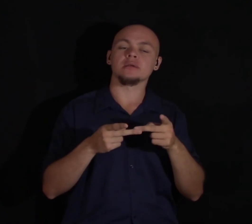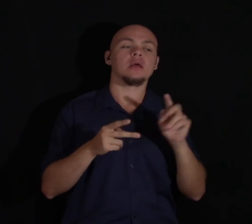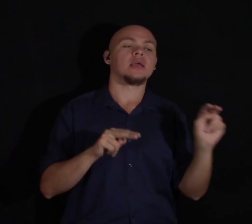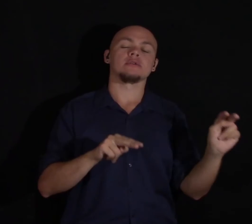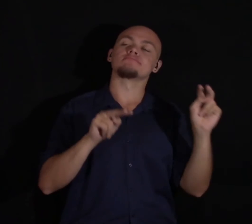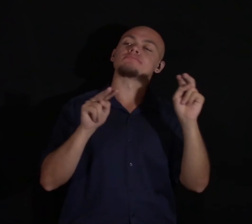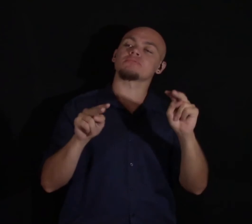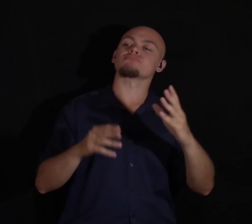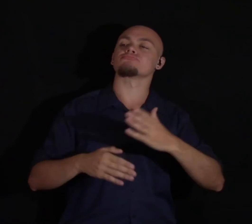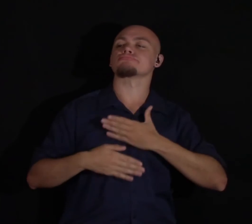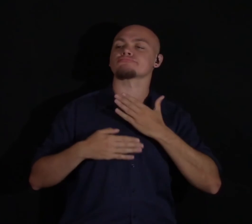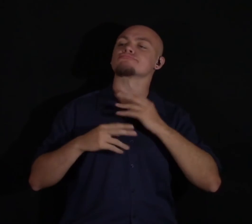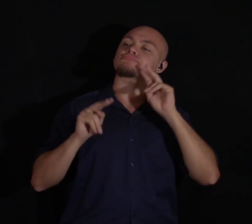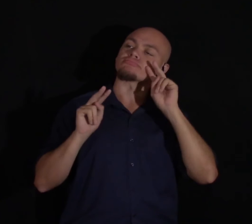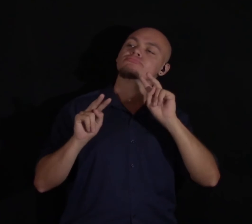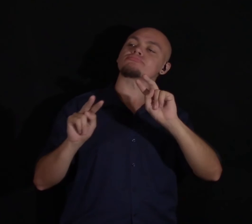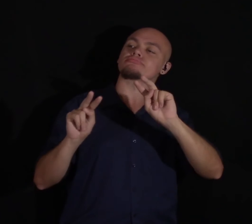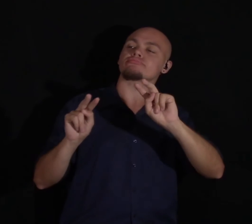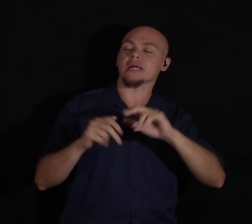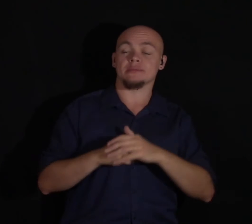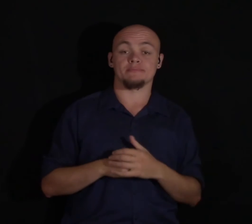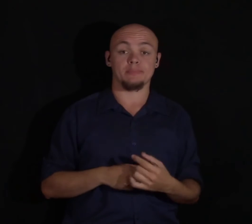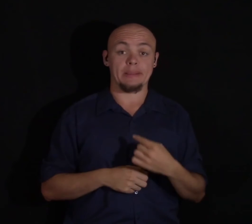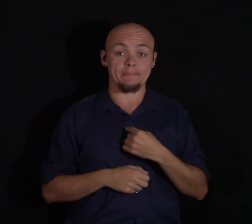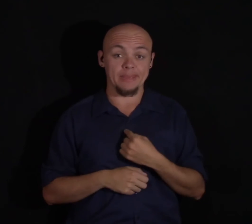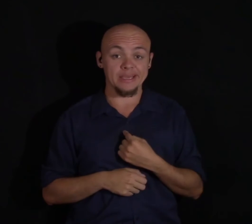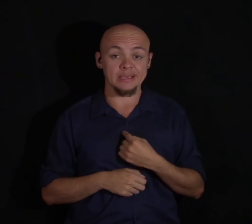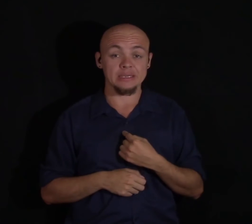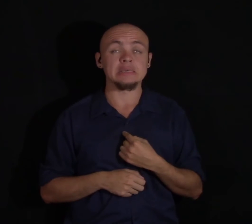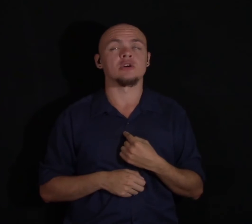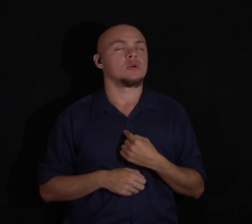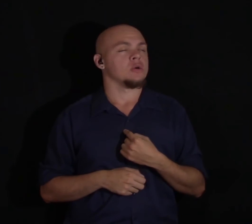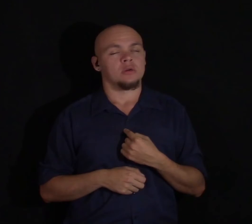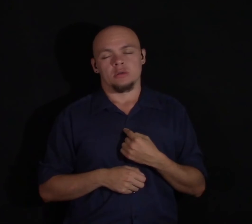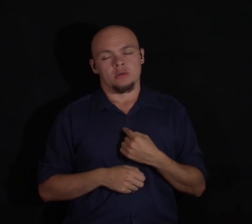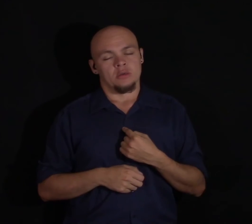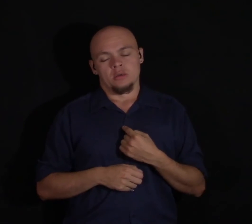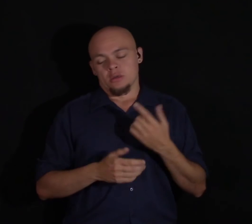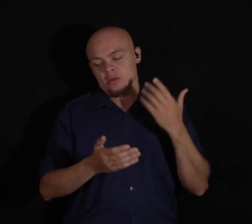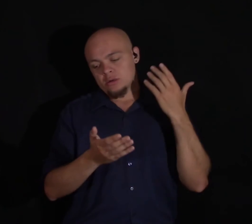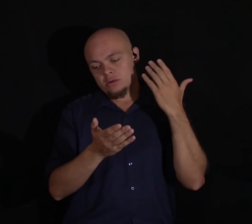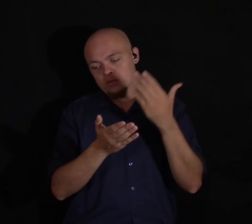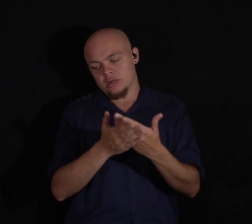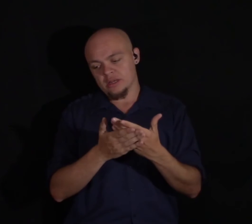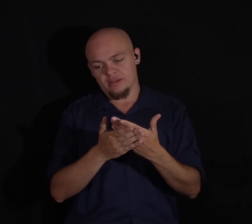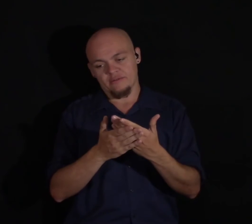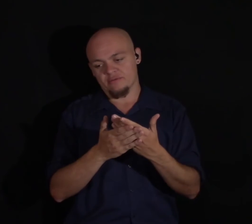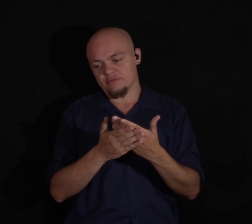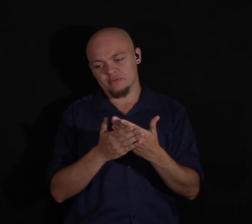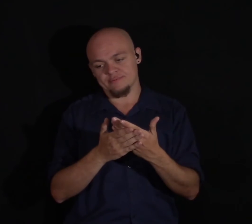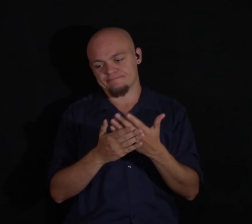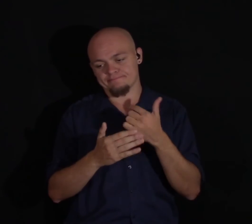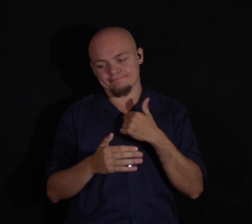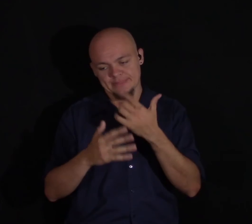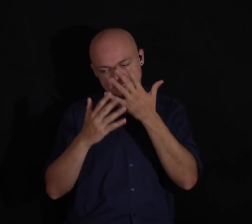and admiration. But I was impatient to arrive at the termination of my journey. We